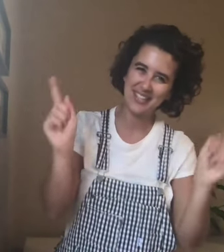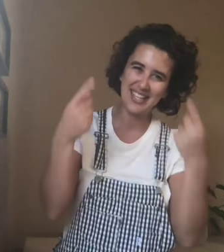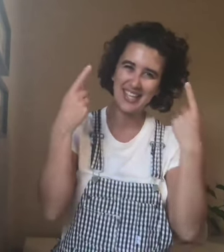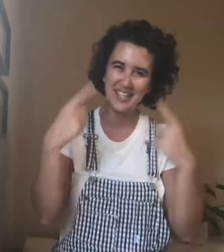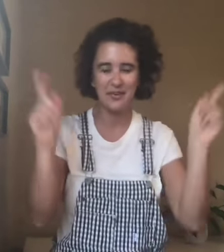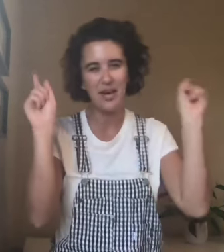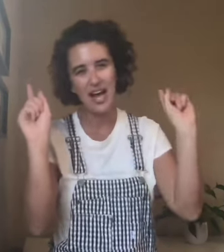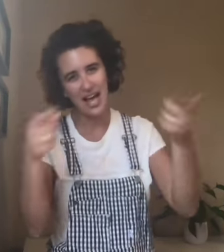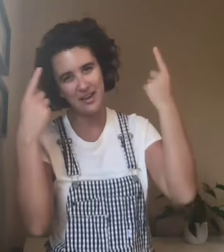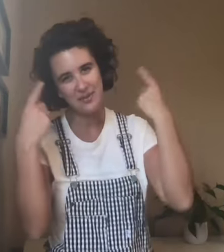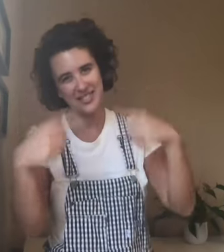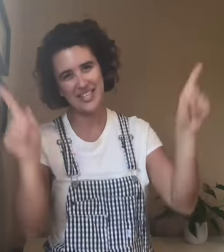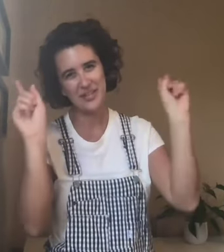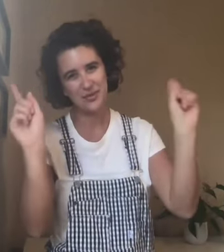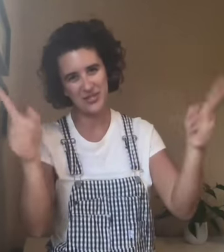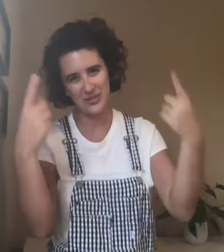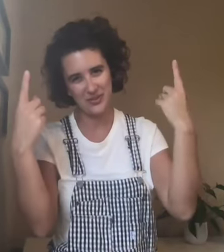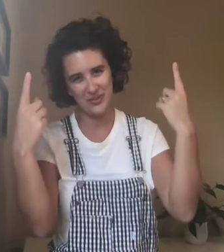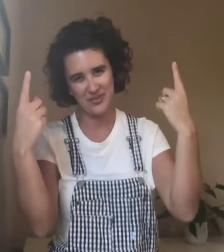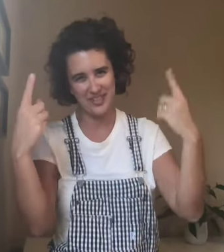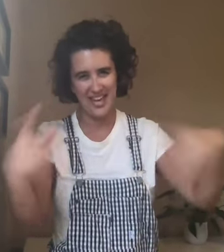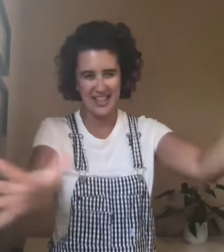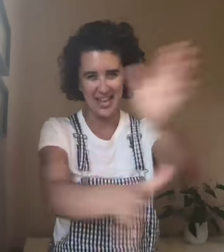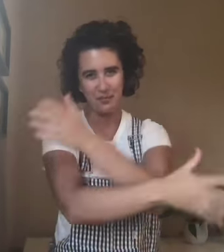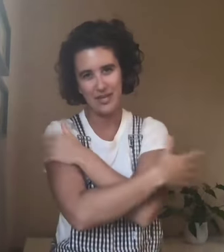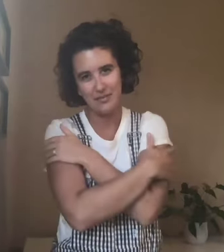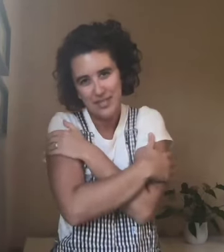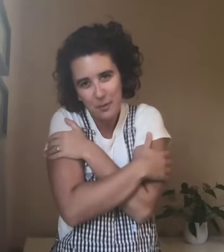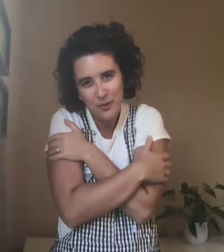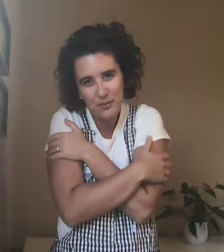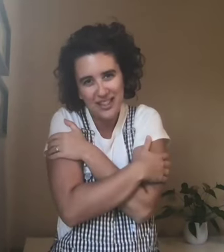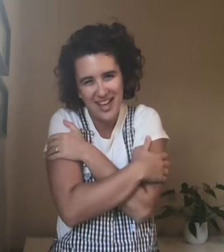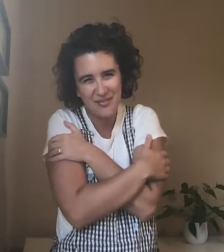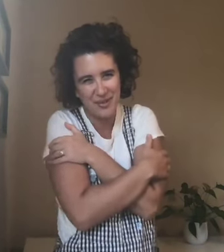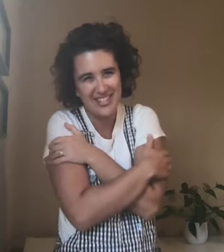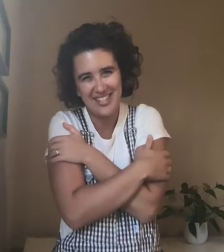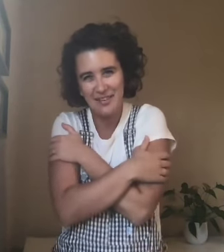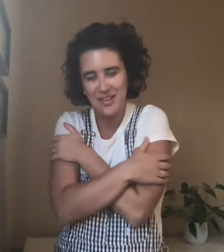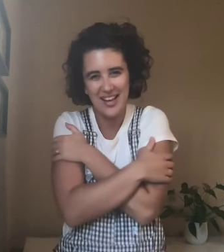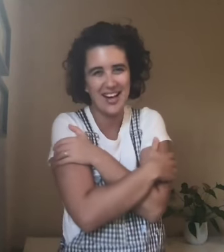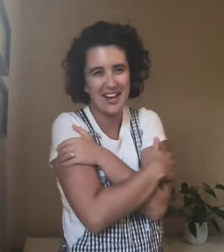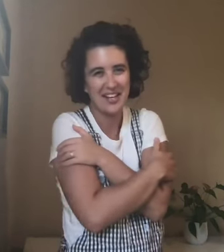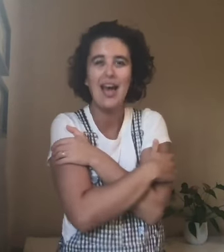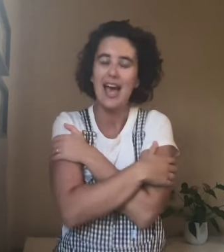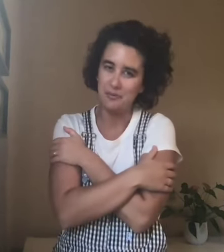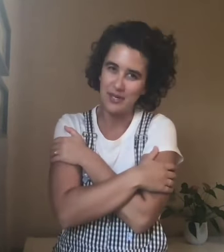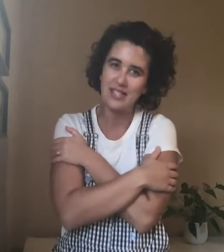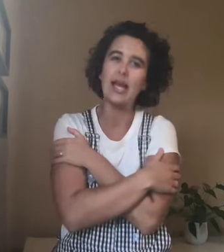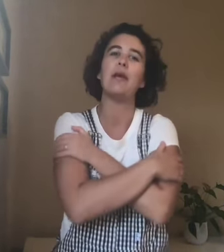See you, I will see you soon. Then we give someone we love or a stuffy a hug, and we say,